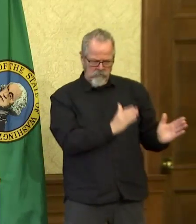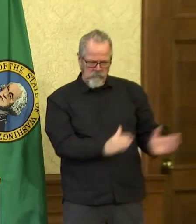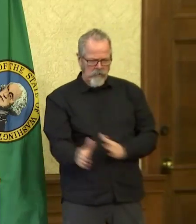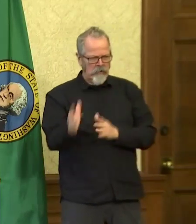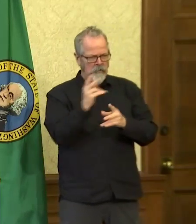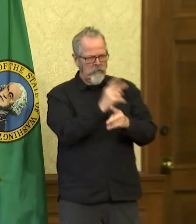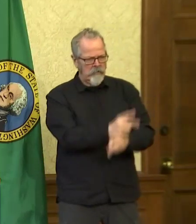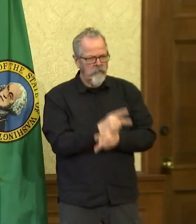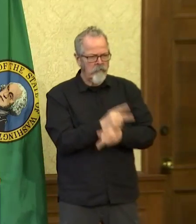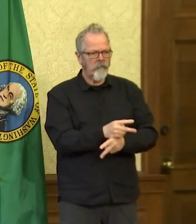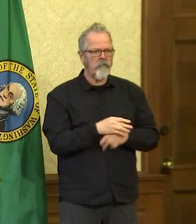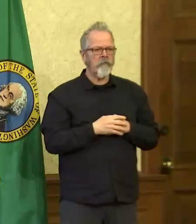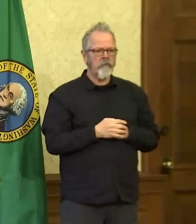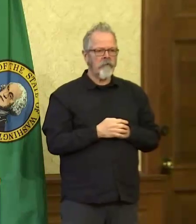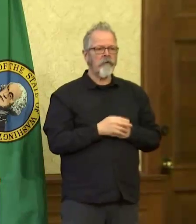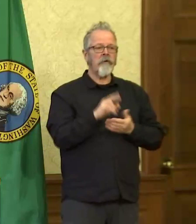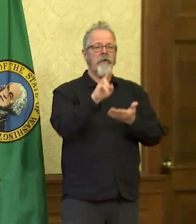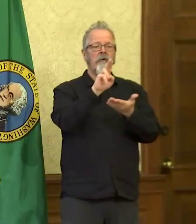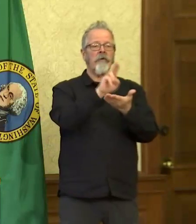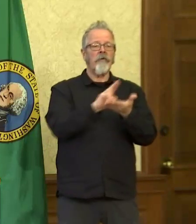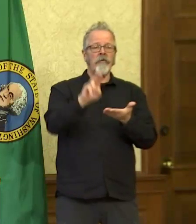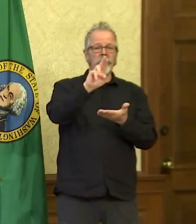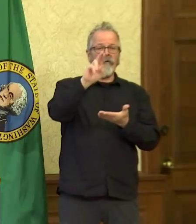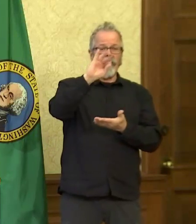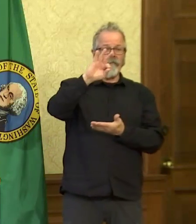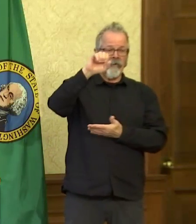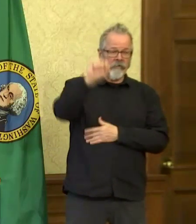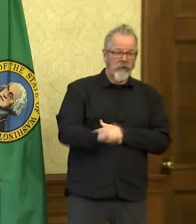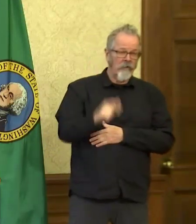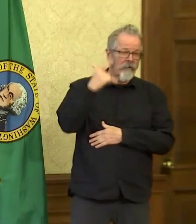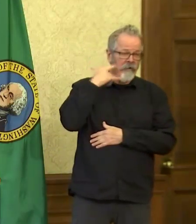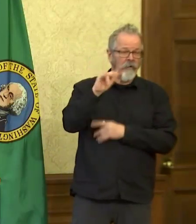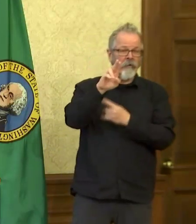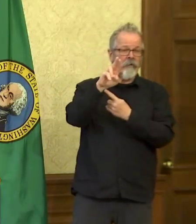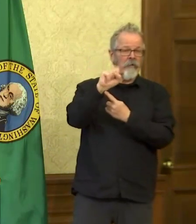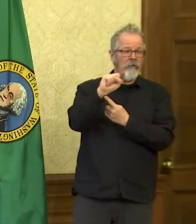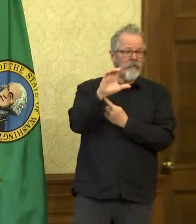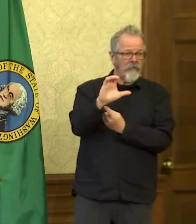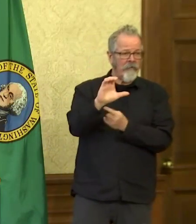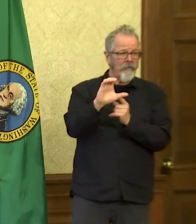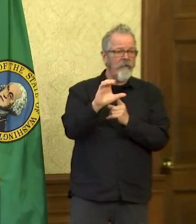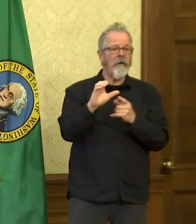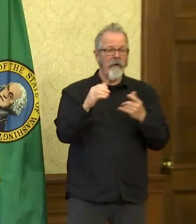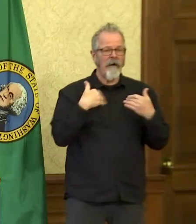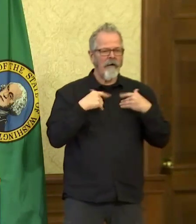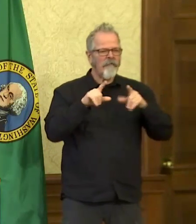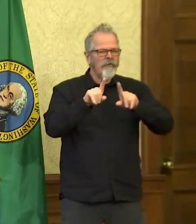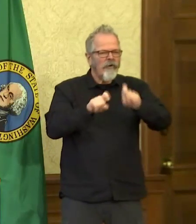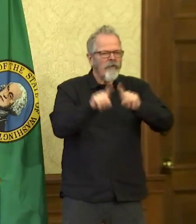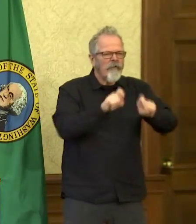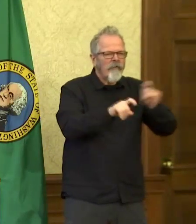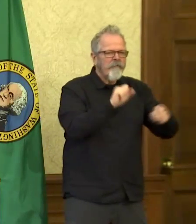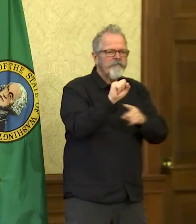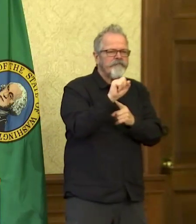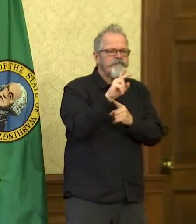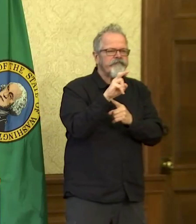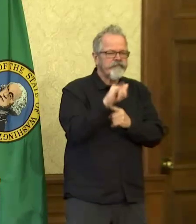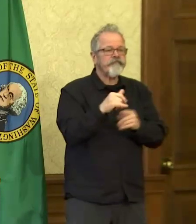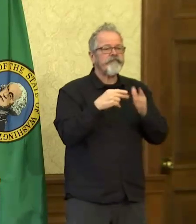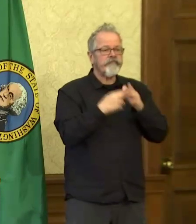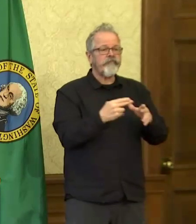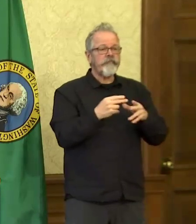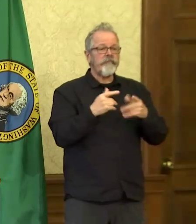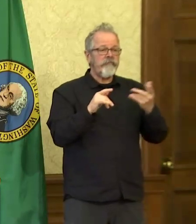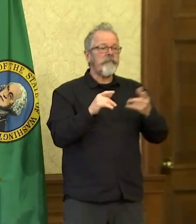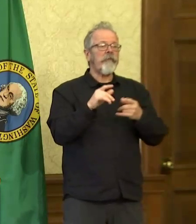83% of Washingtonians agree that social distancing remains essential, and that 80% believe the outbreak